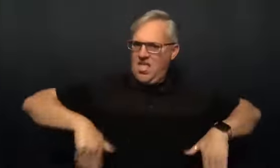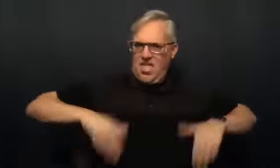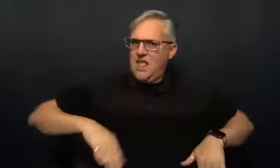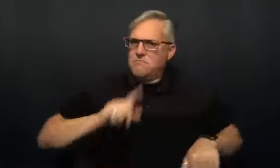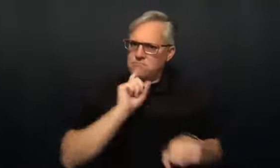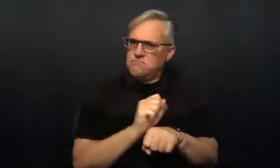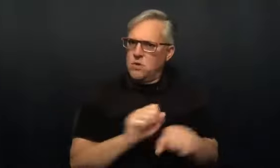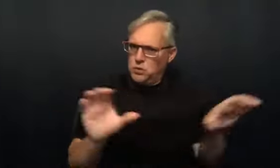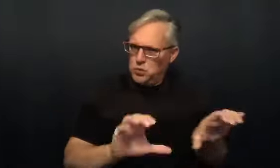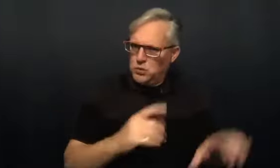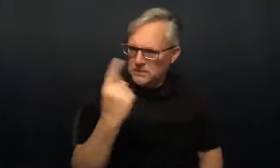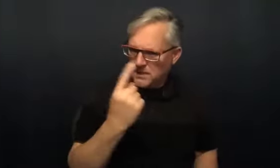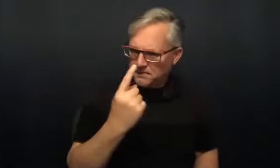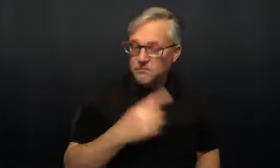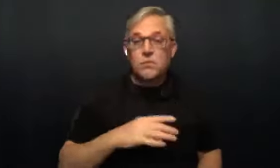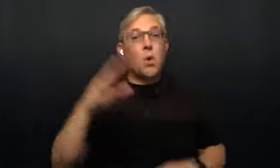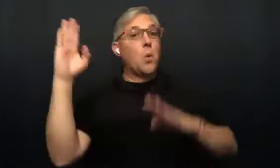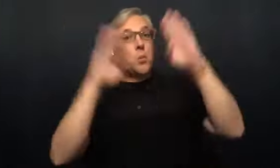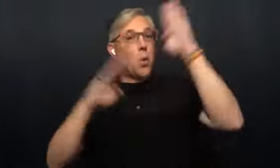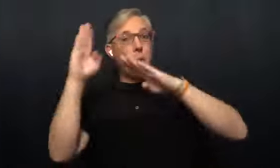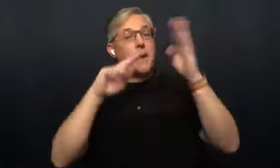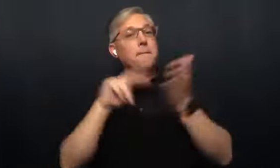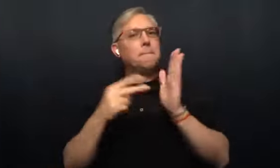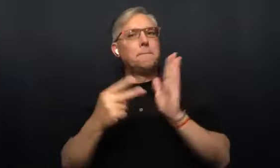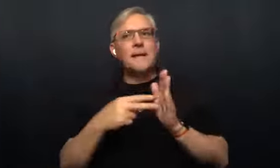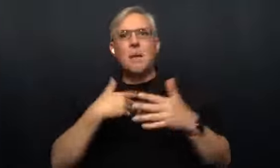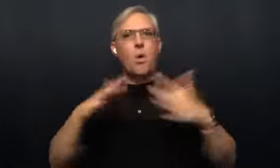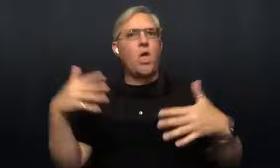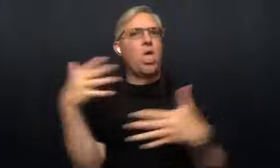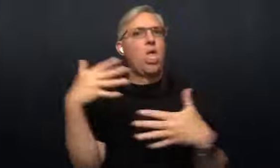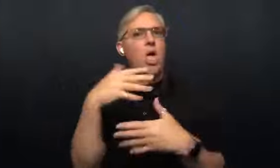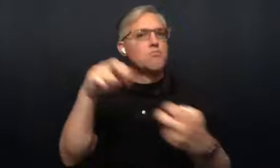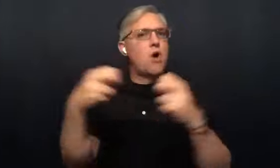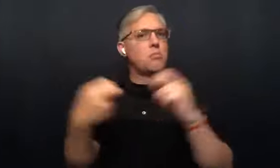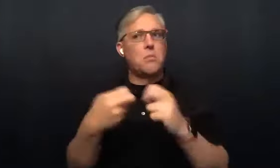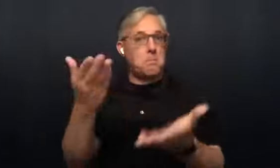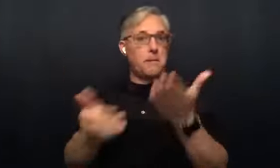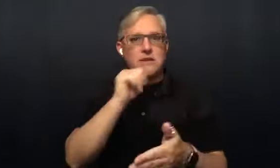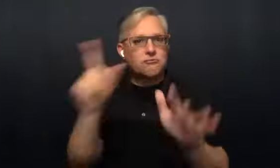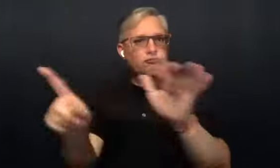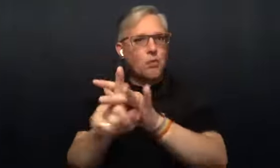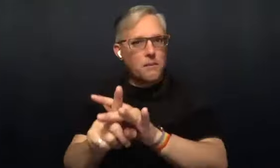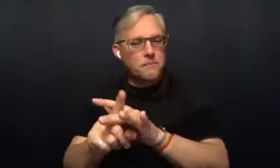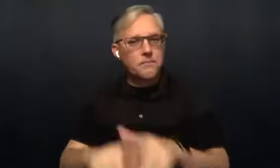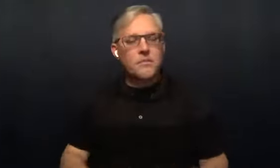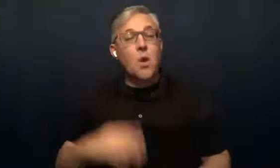a down payment on a problem you're never going to have. Because worry is like a rocking chair. It keeps you busy, but it gets you nowhere. And